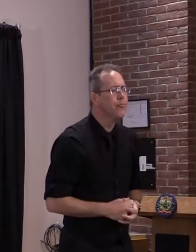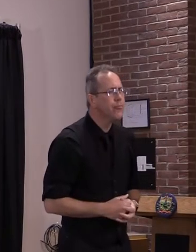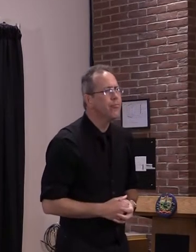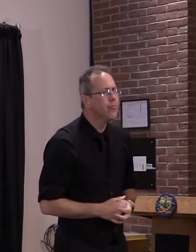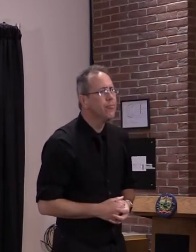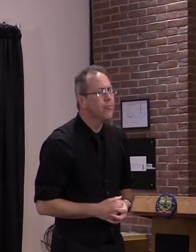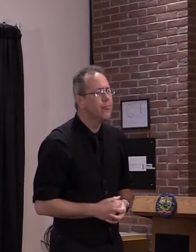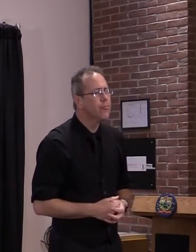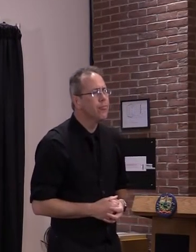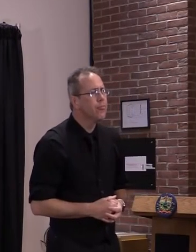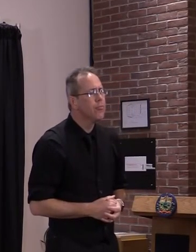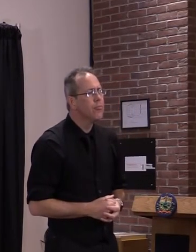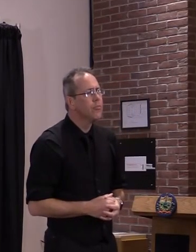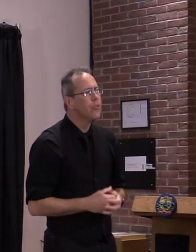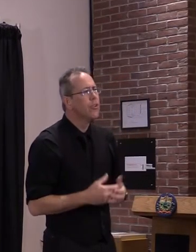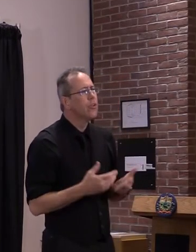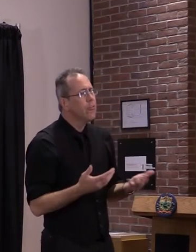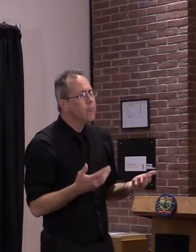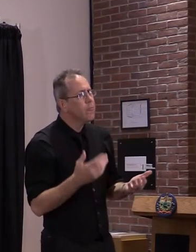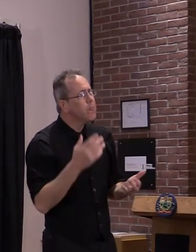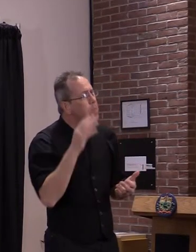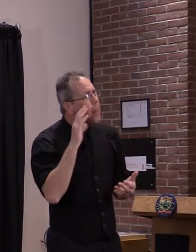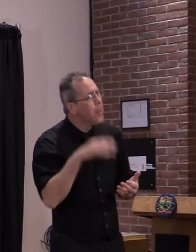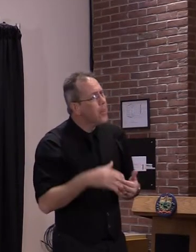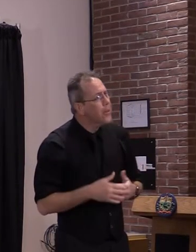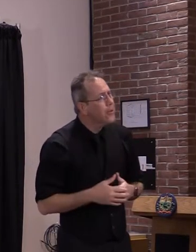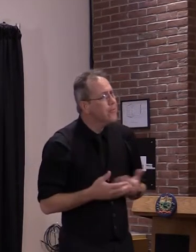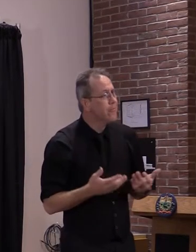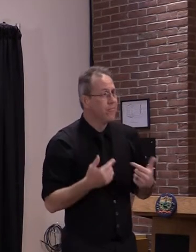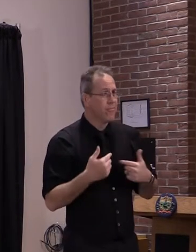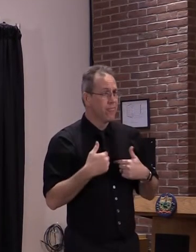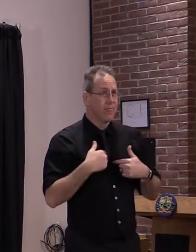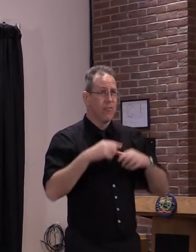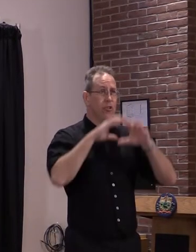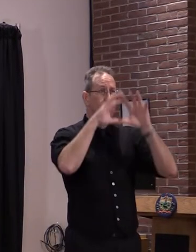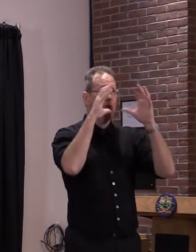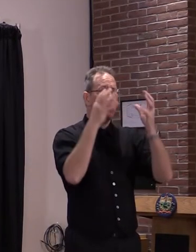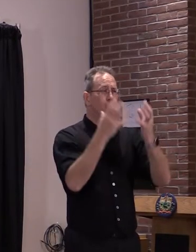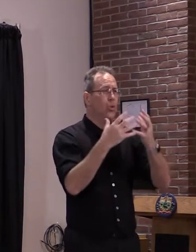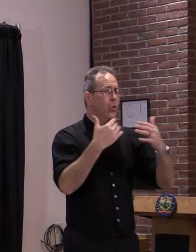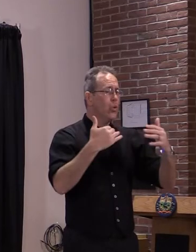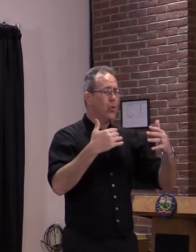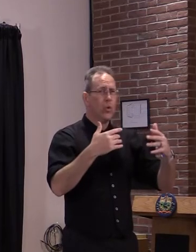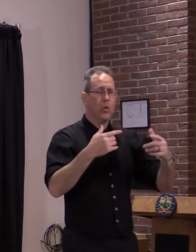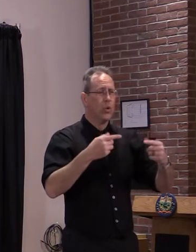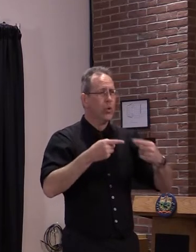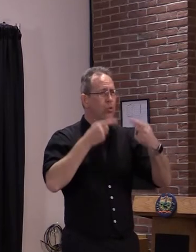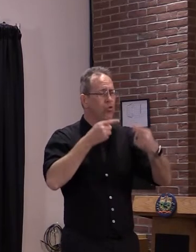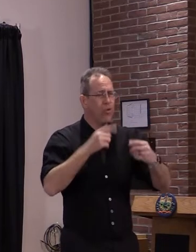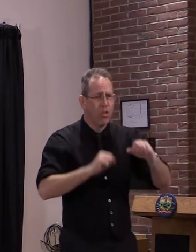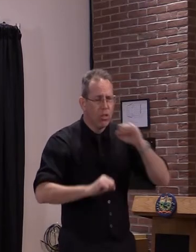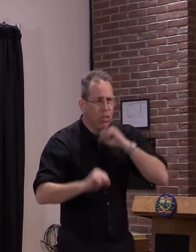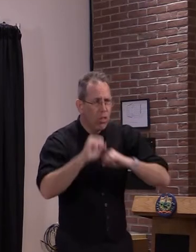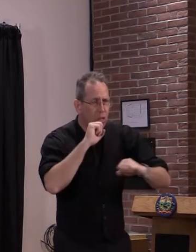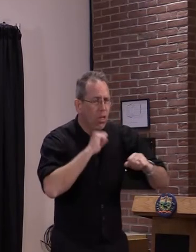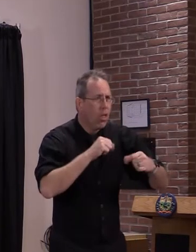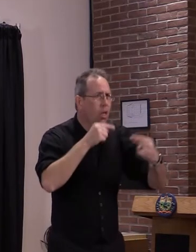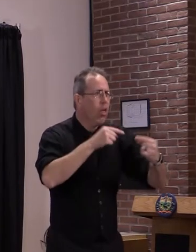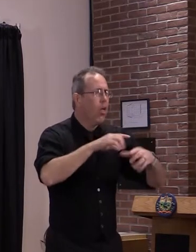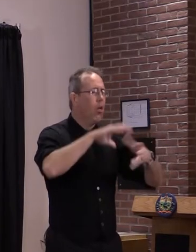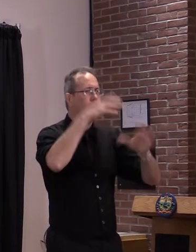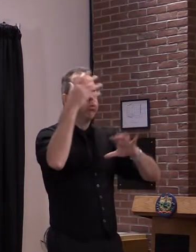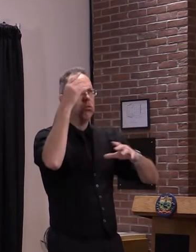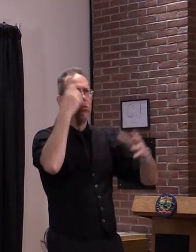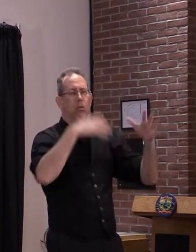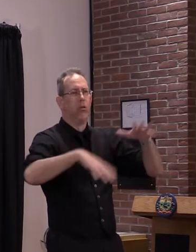a cause of stress across the world, and certainly in our country. And we need to understand that